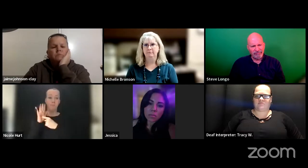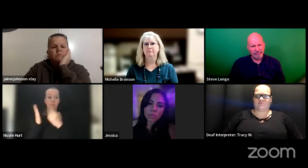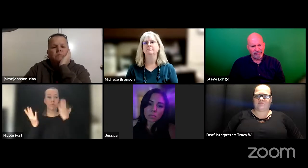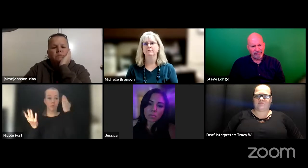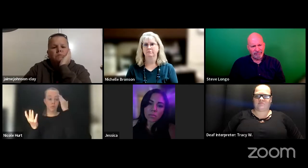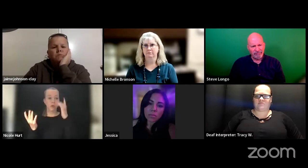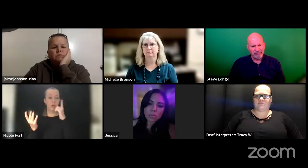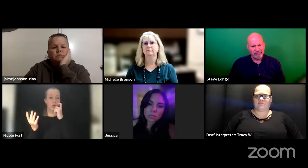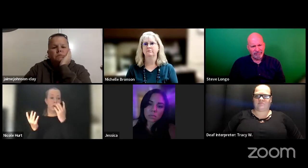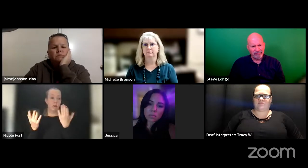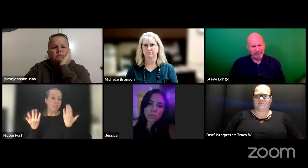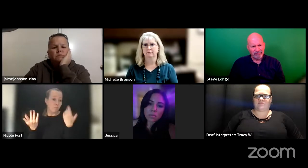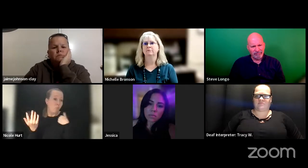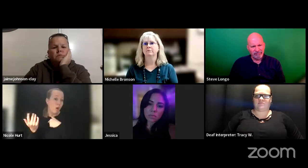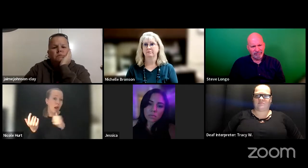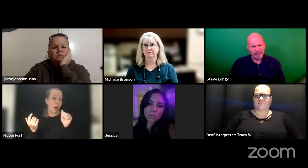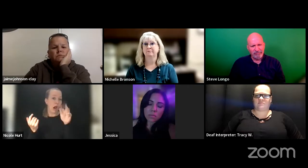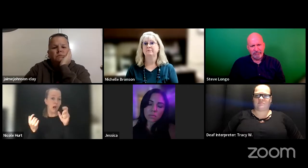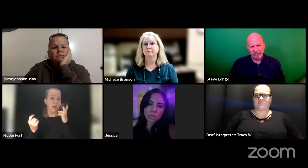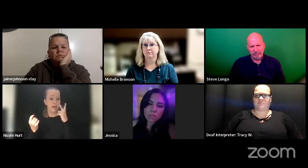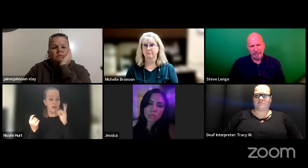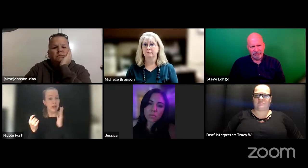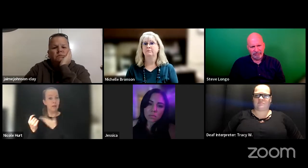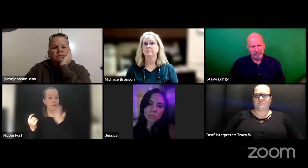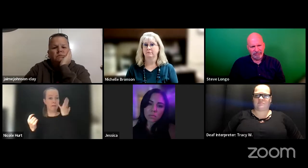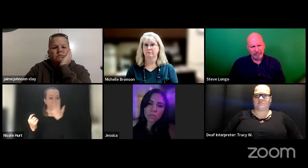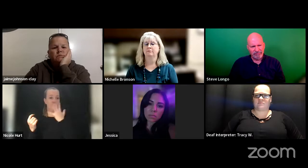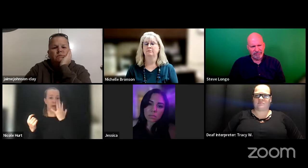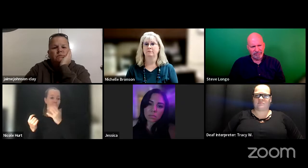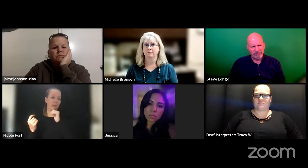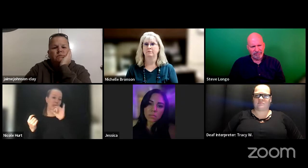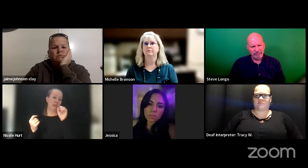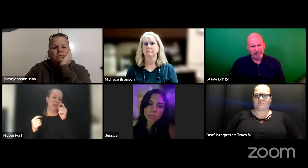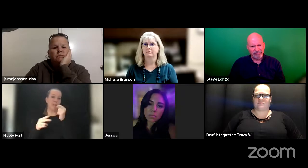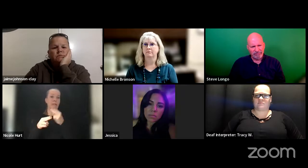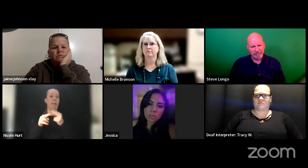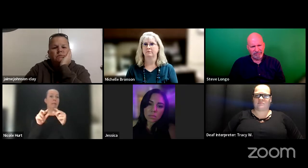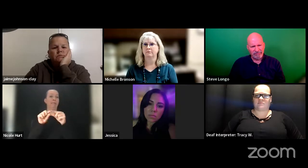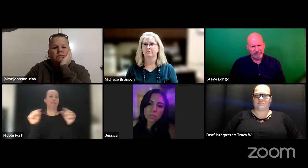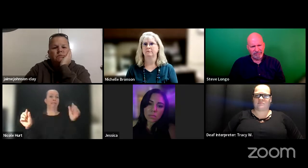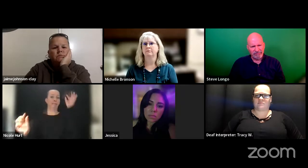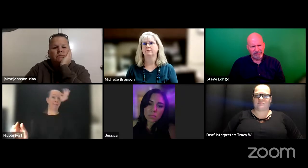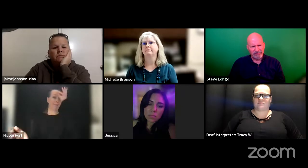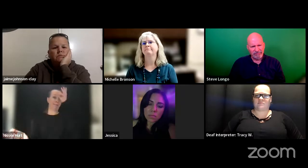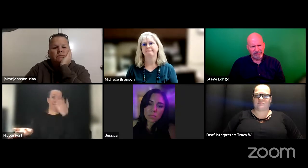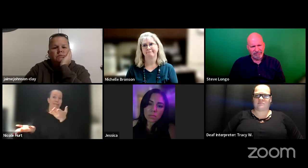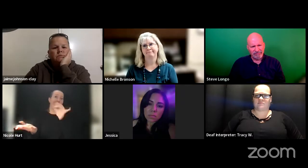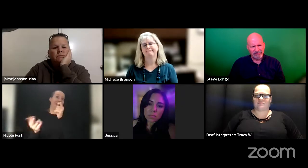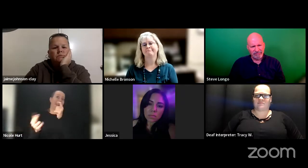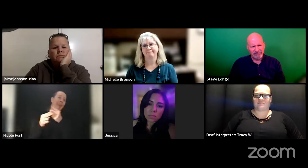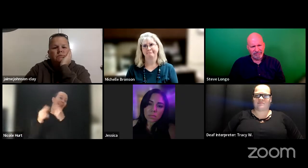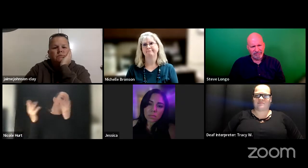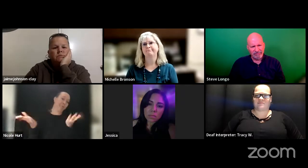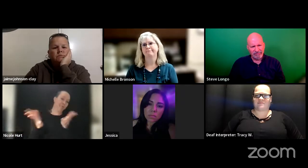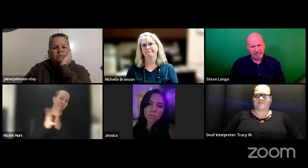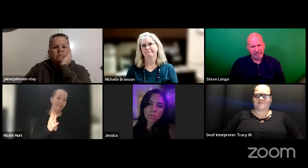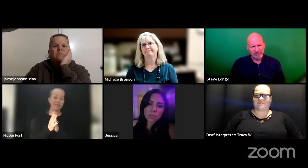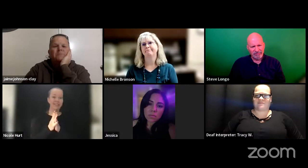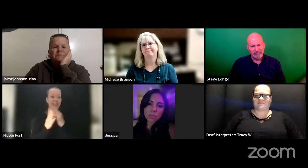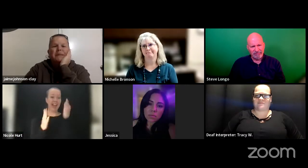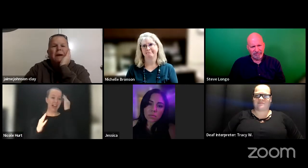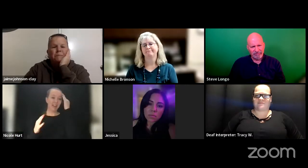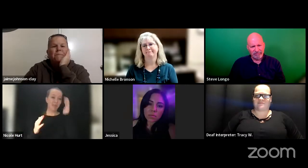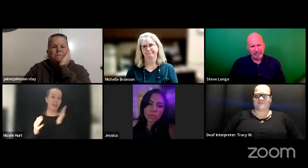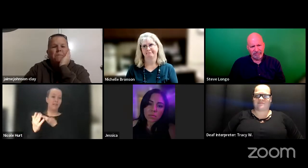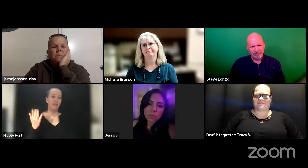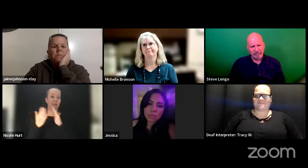I think that will make us more visible for our community. They can make